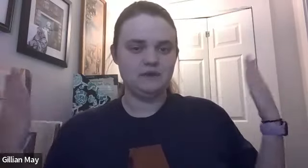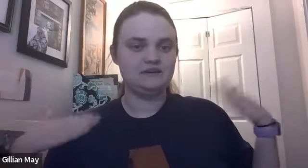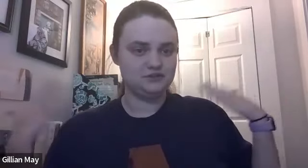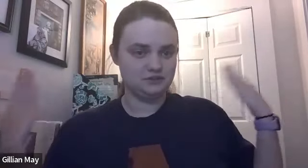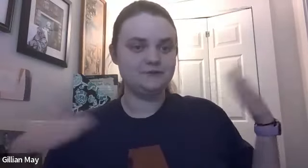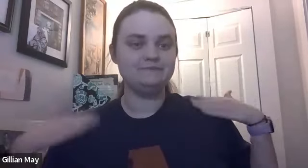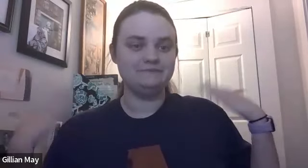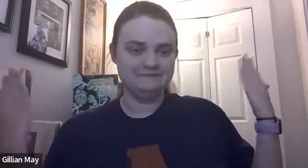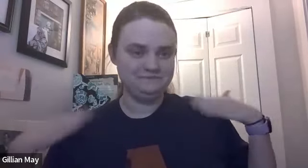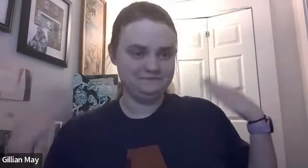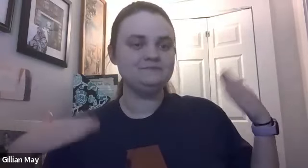patting our shoulders.